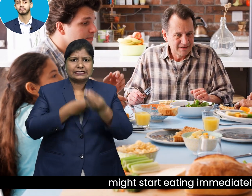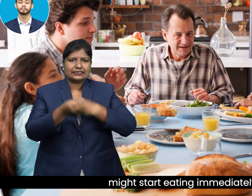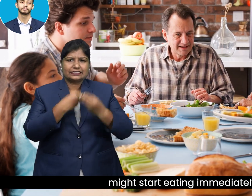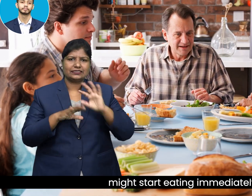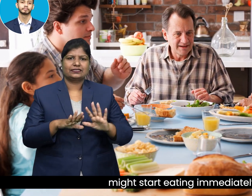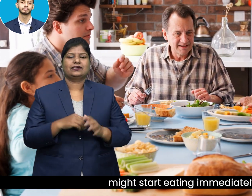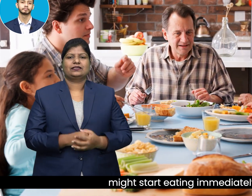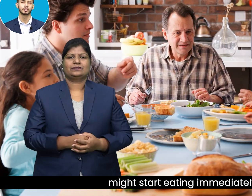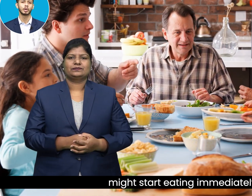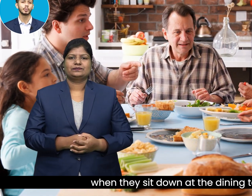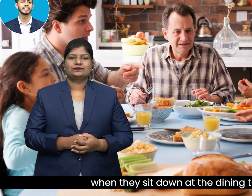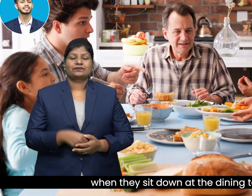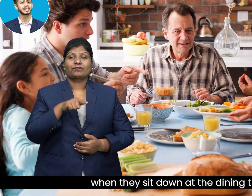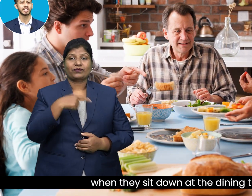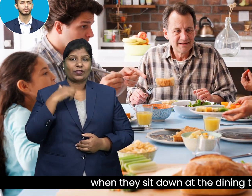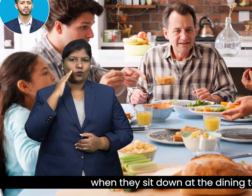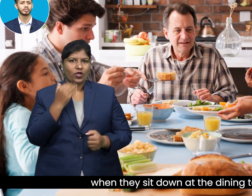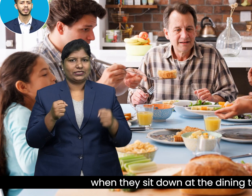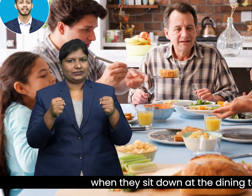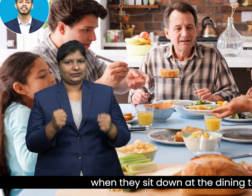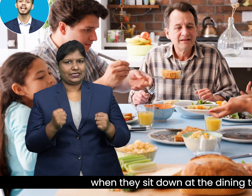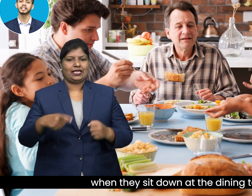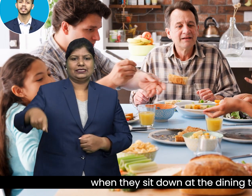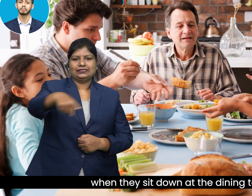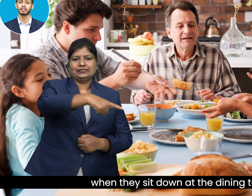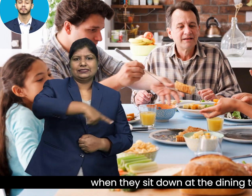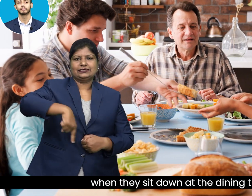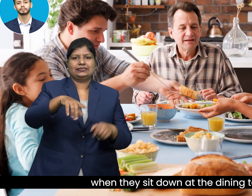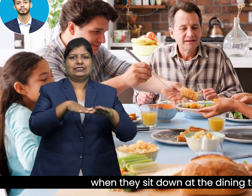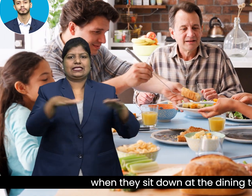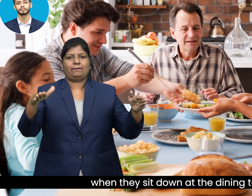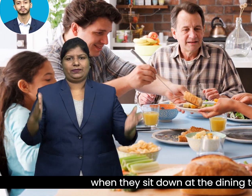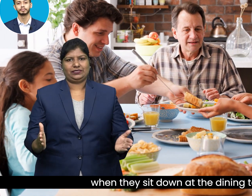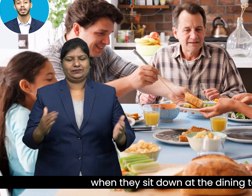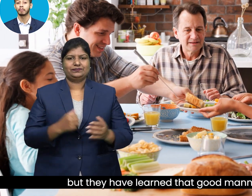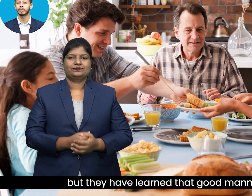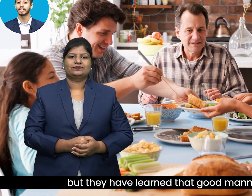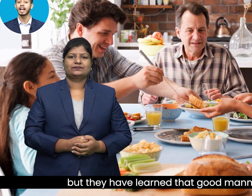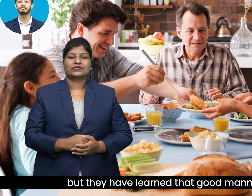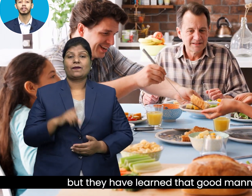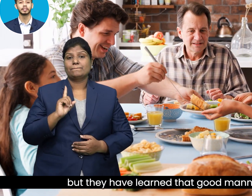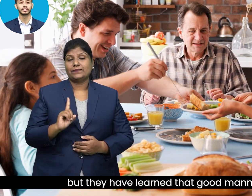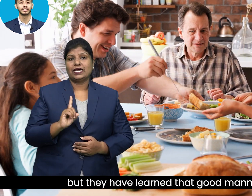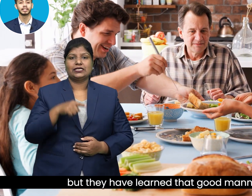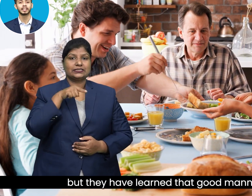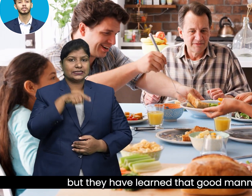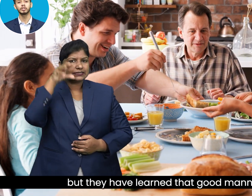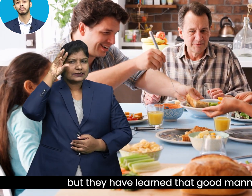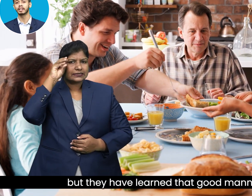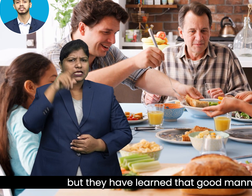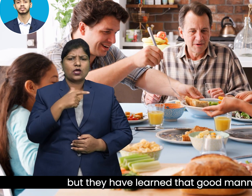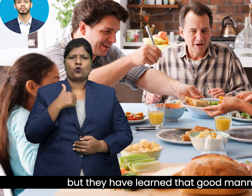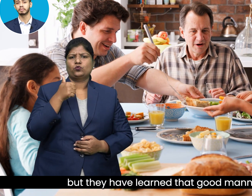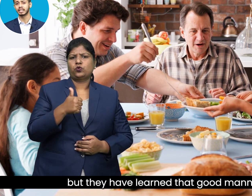immediately when they sit down at the dining table. But they have learned that